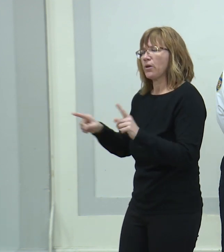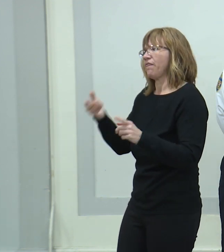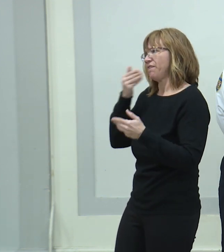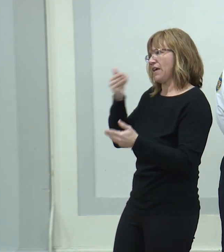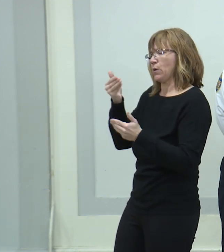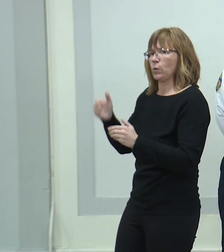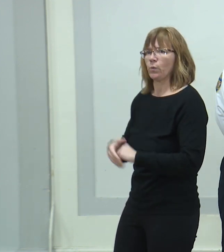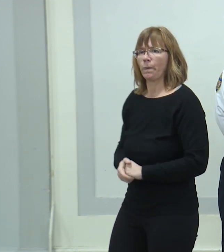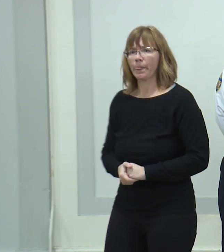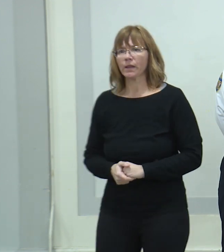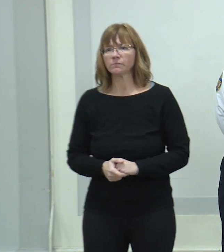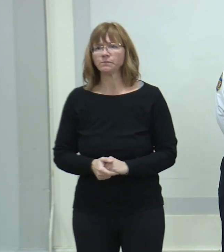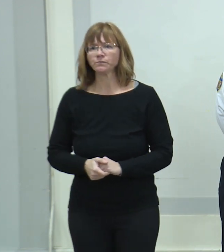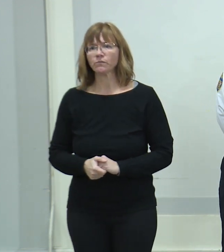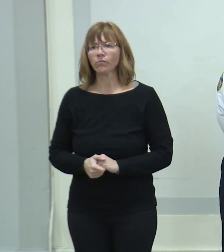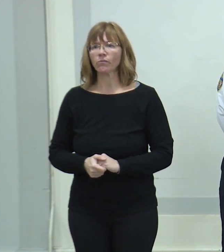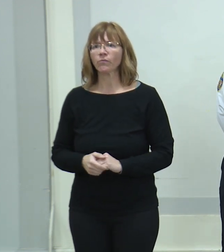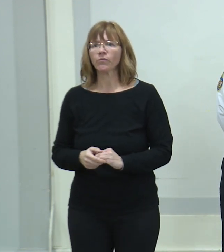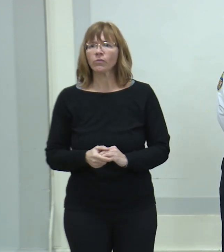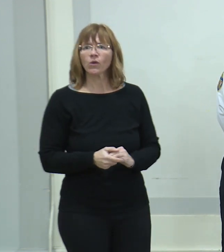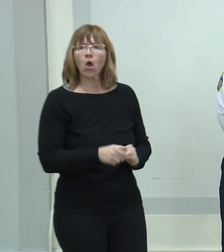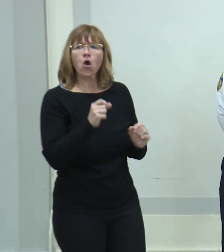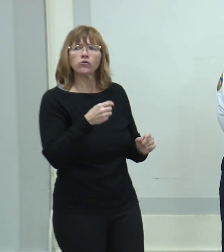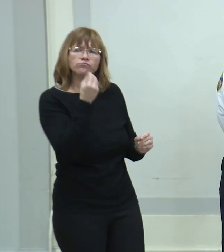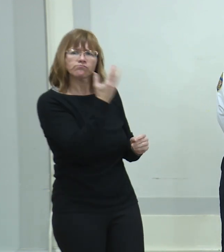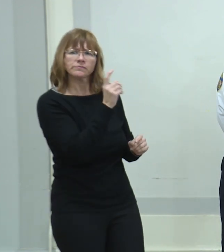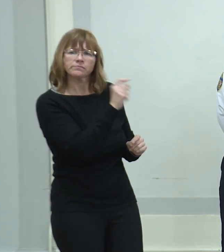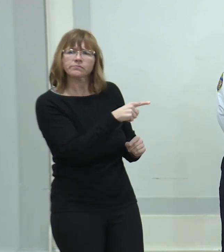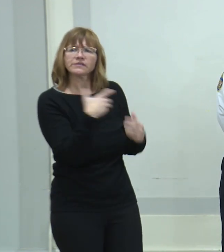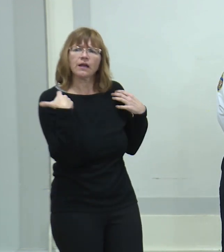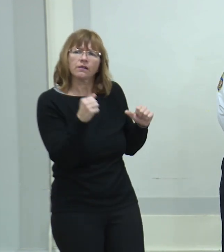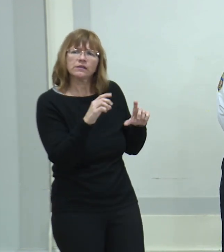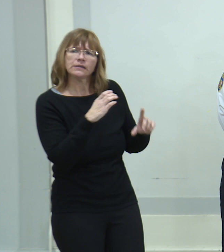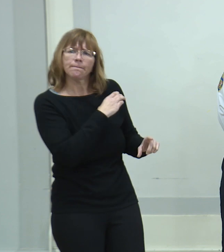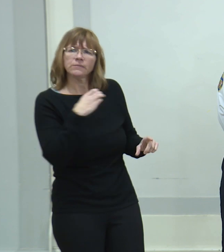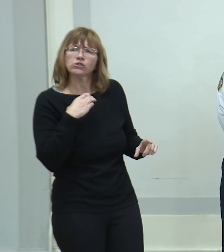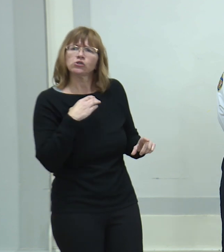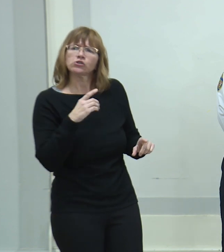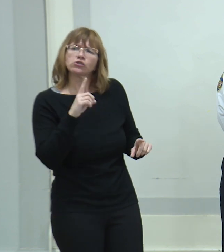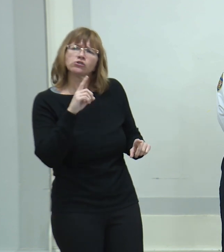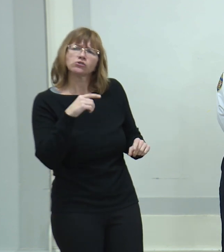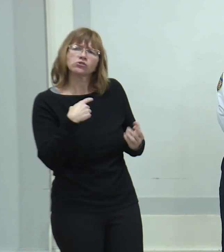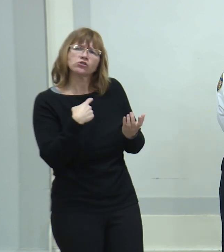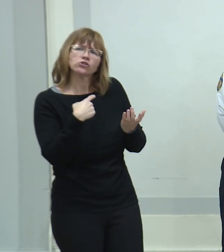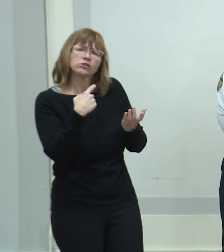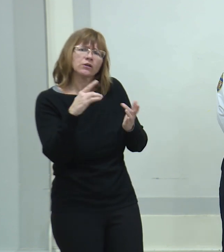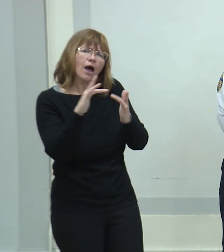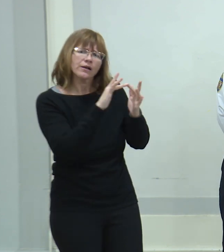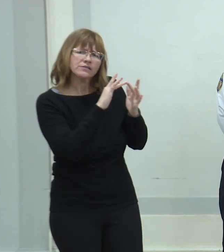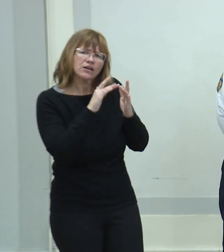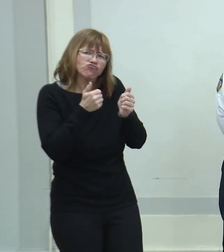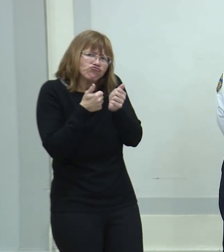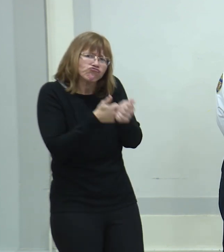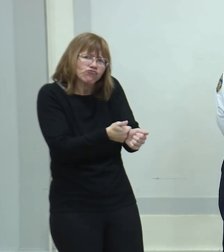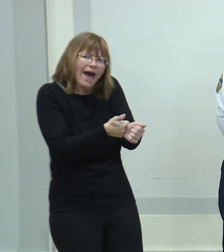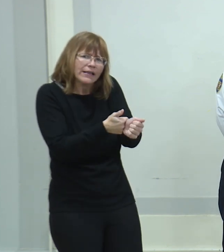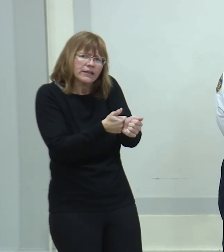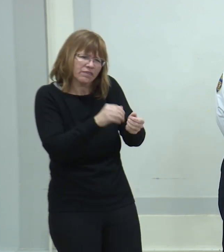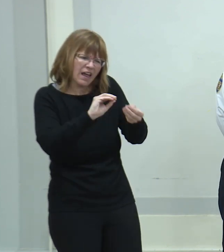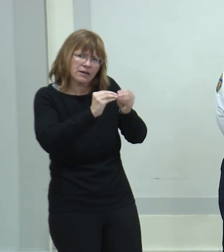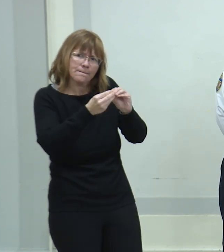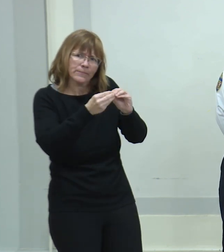Barry? Also for the health commissioner, you talked about contact tracing and the contact tracing efforts. Yes,